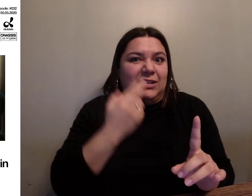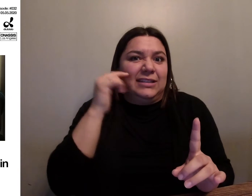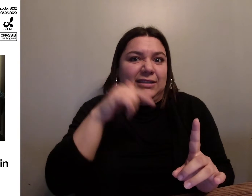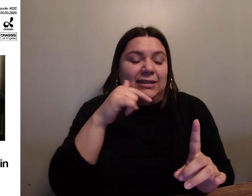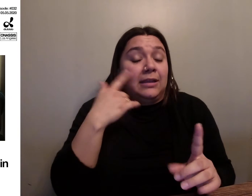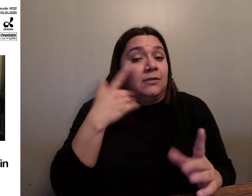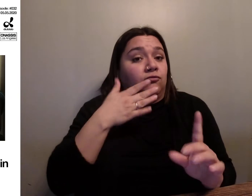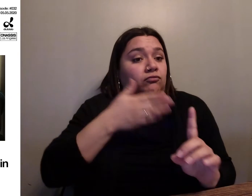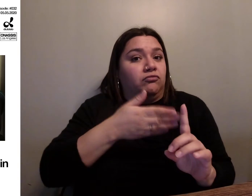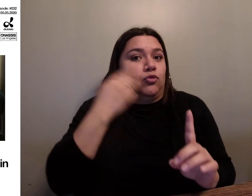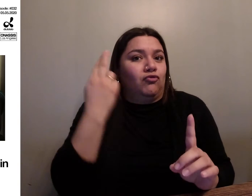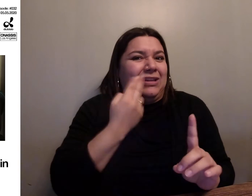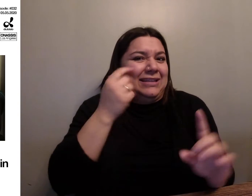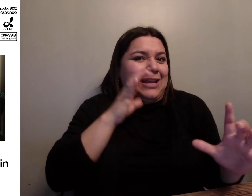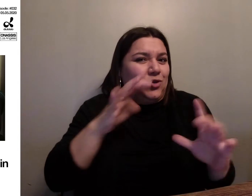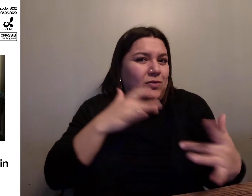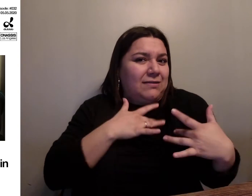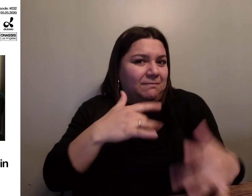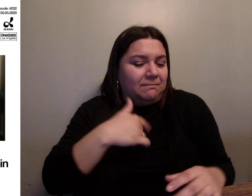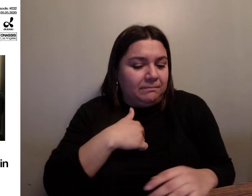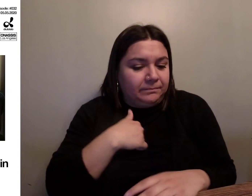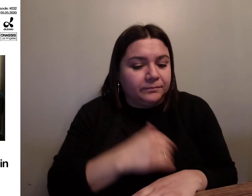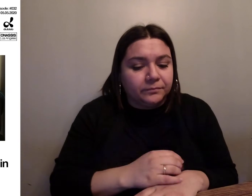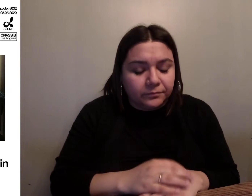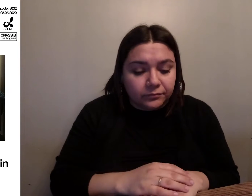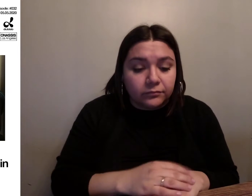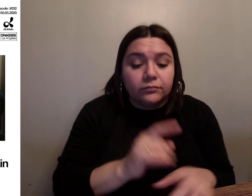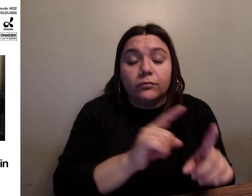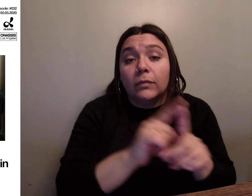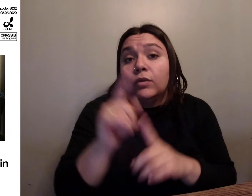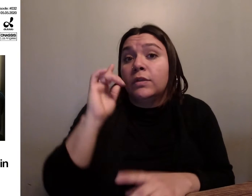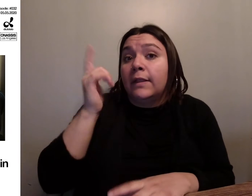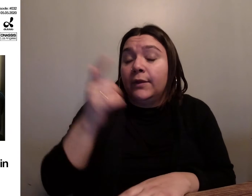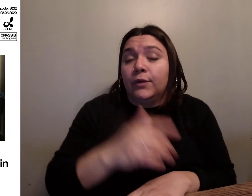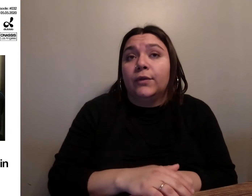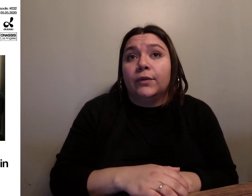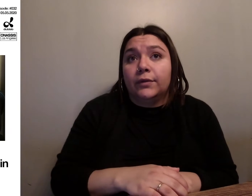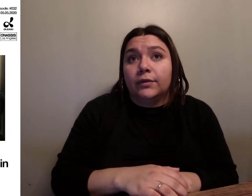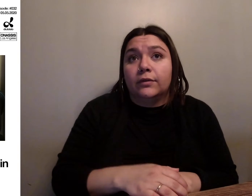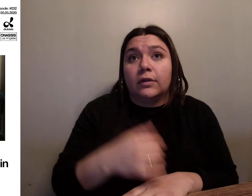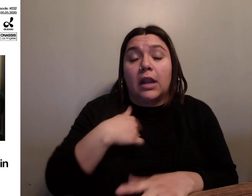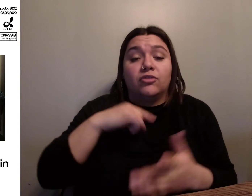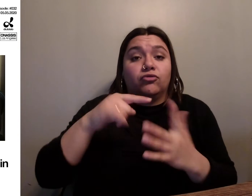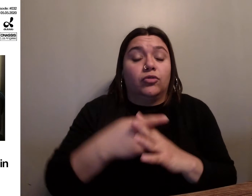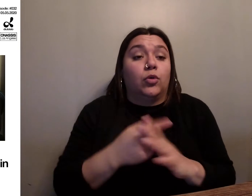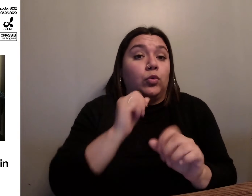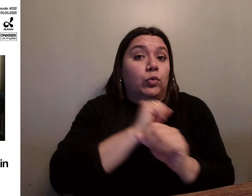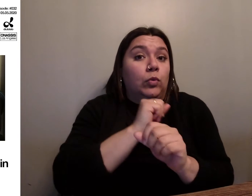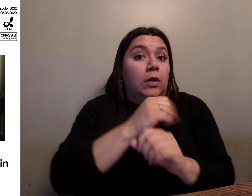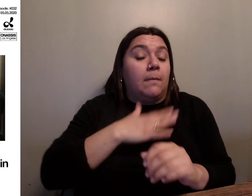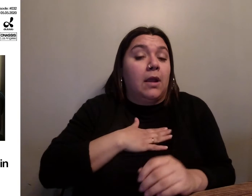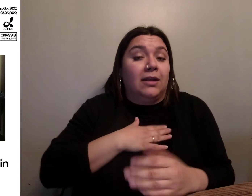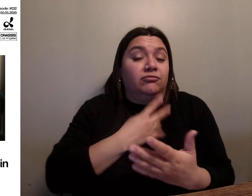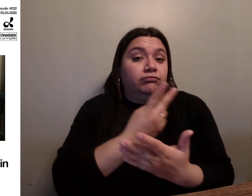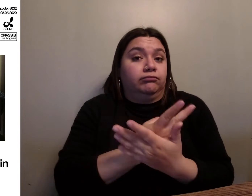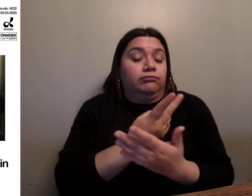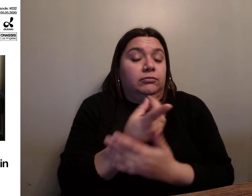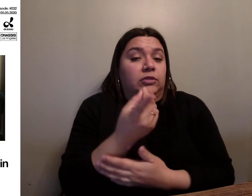later on, as I began to work on my doctorate in the late 70s, when I was already 40 years